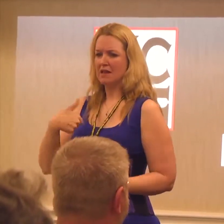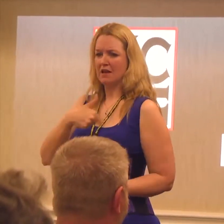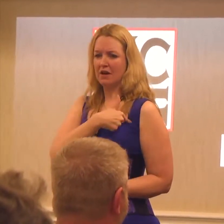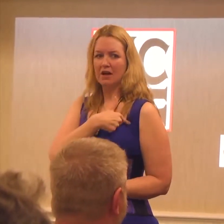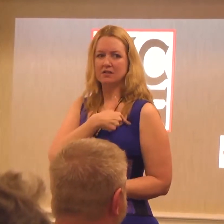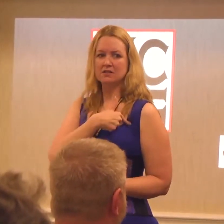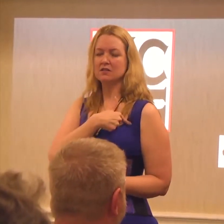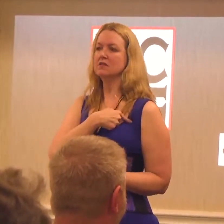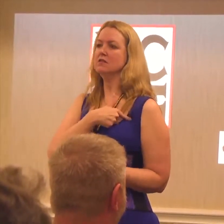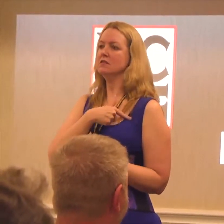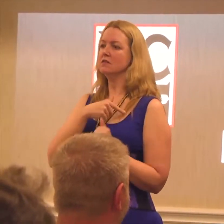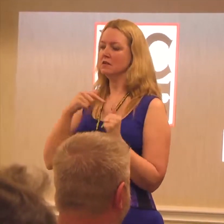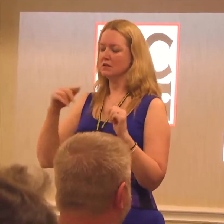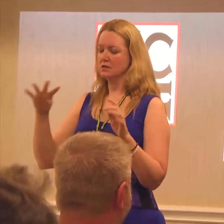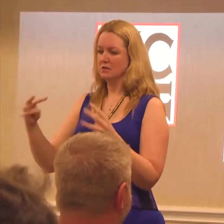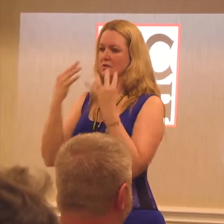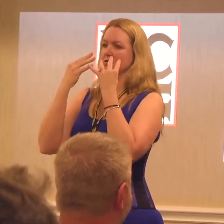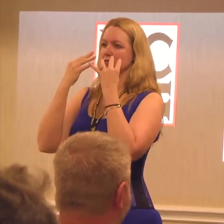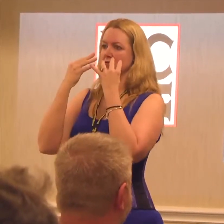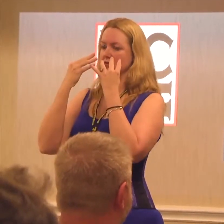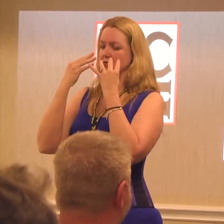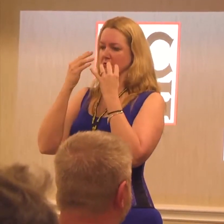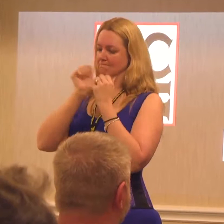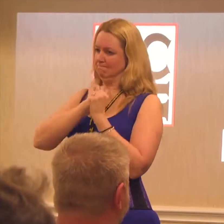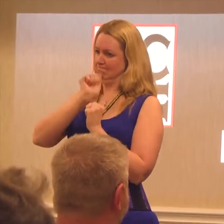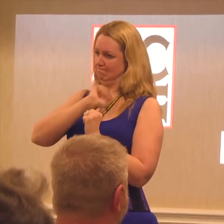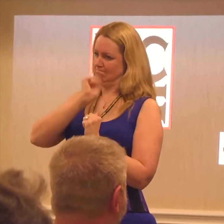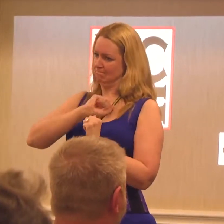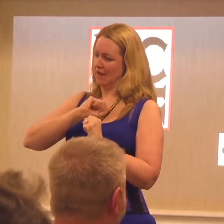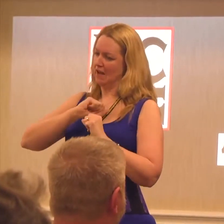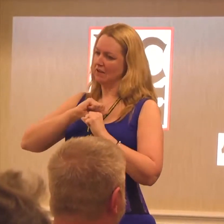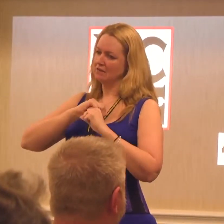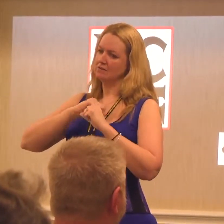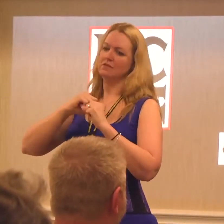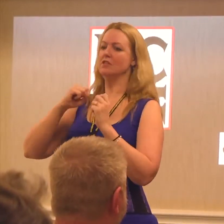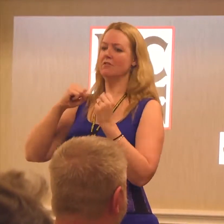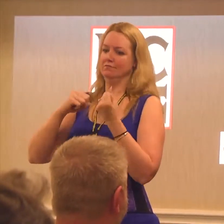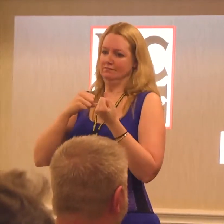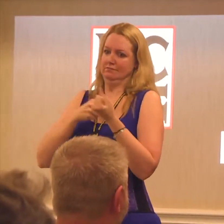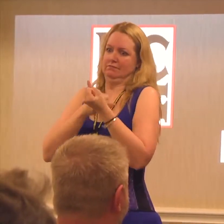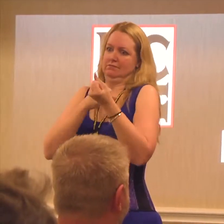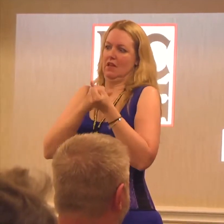into the spotlight to pick up and continue fighting for a community and a lifestyle.